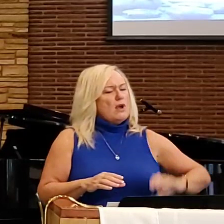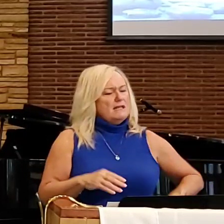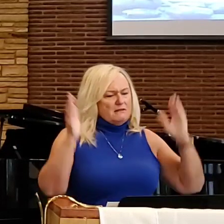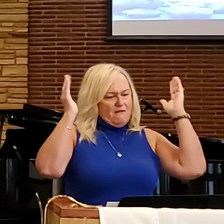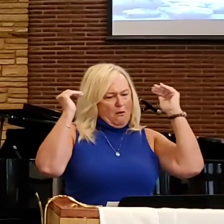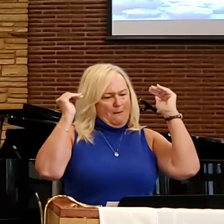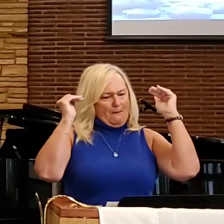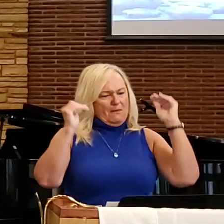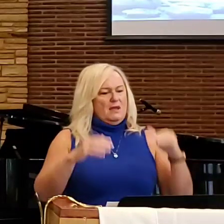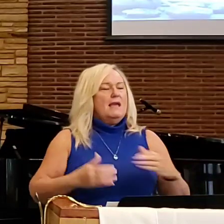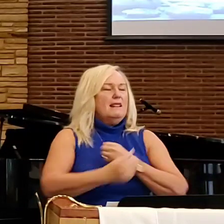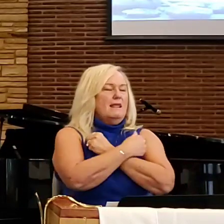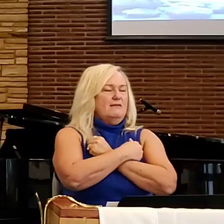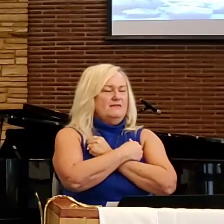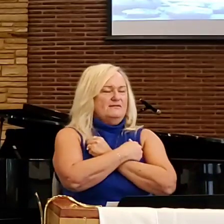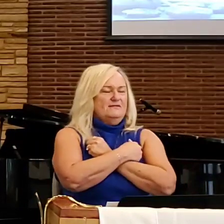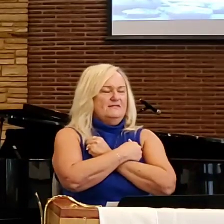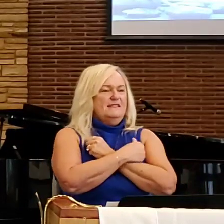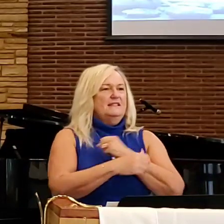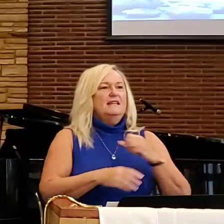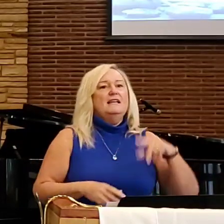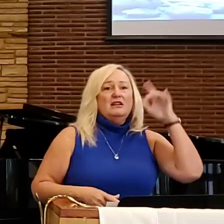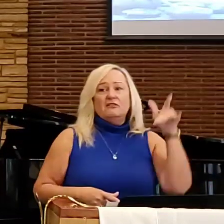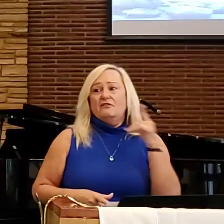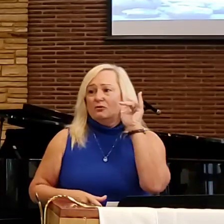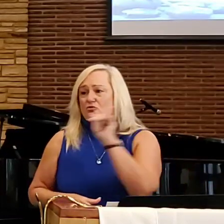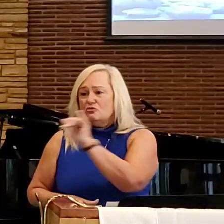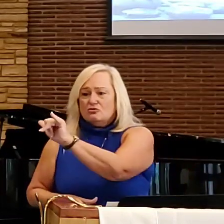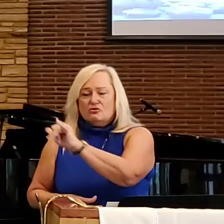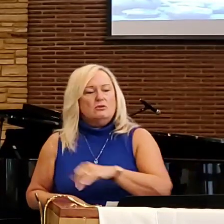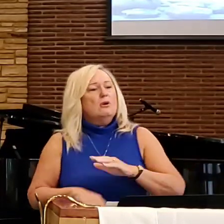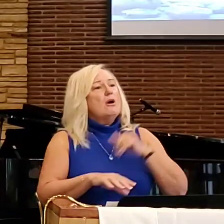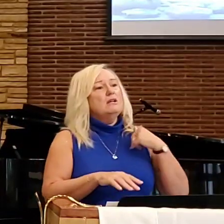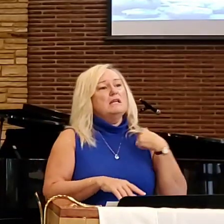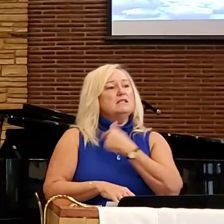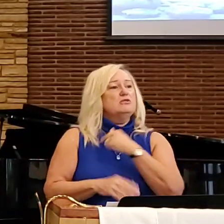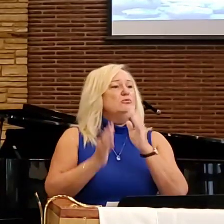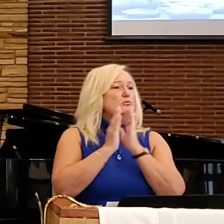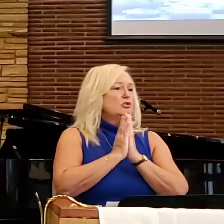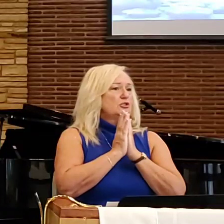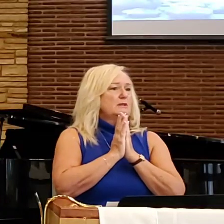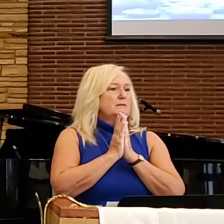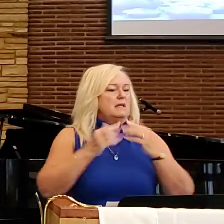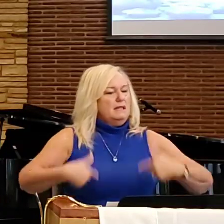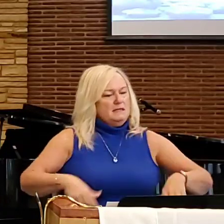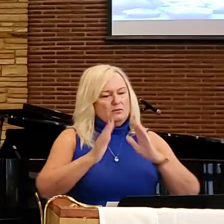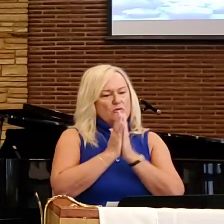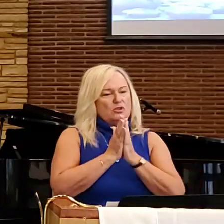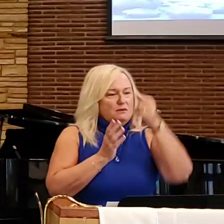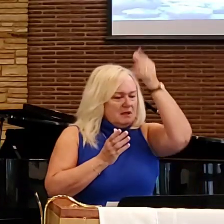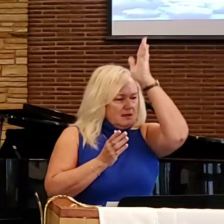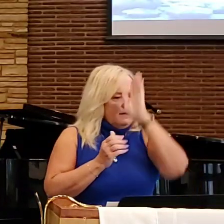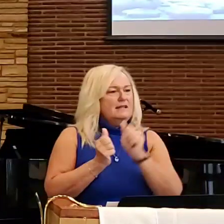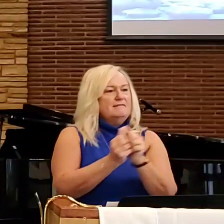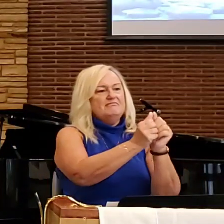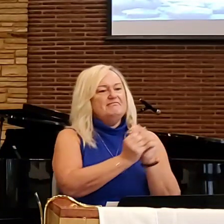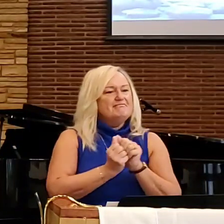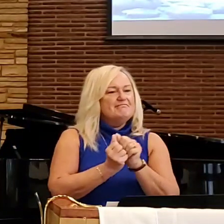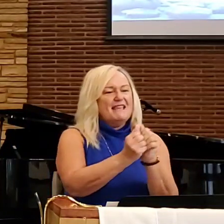hope and love and the future calls us to worship. Let us worship God